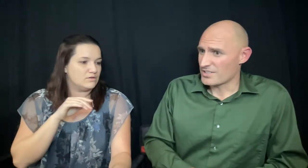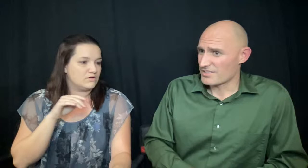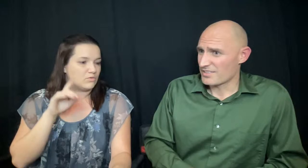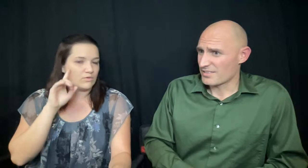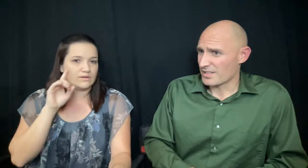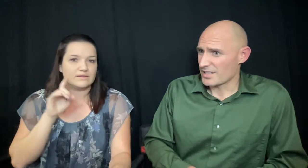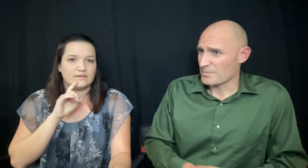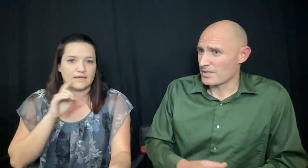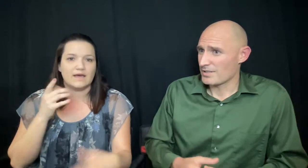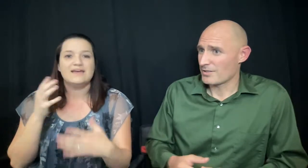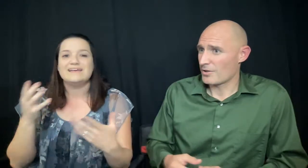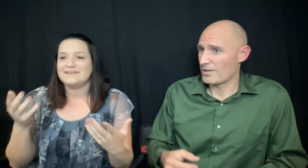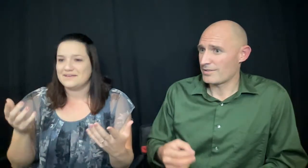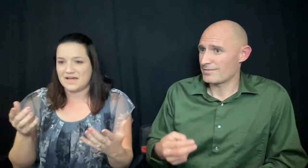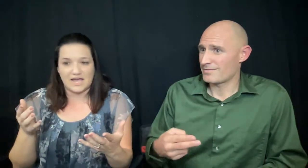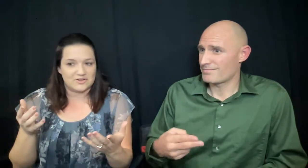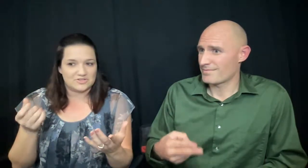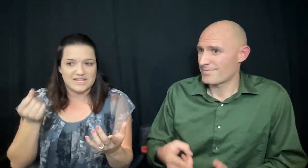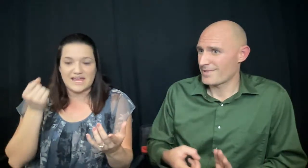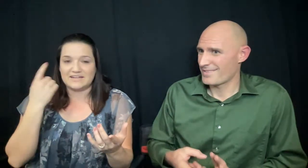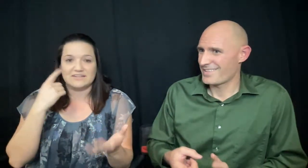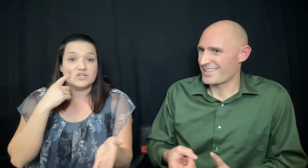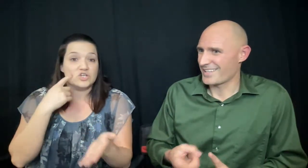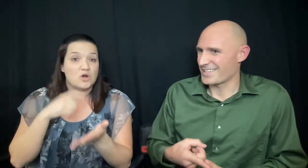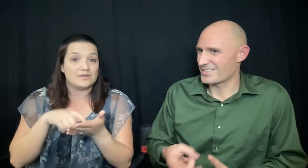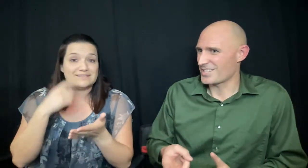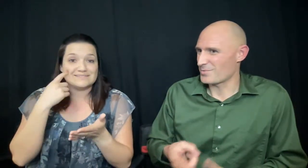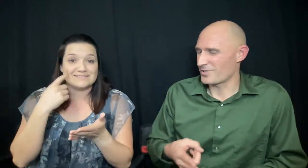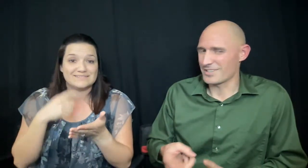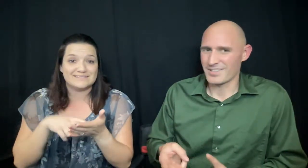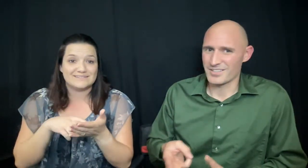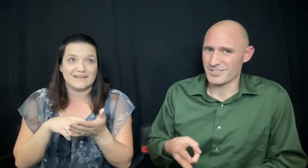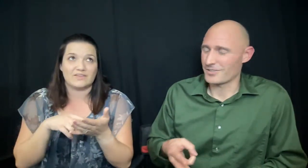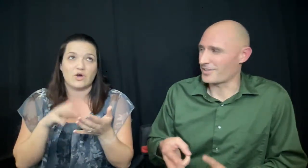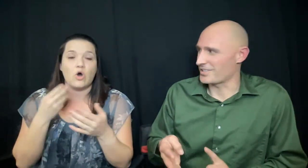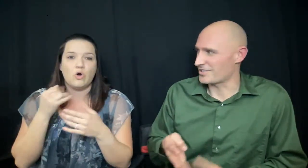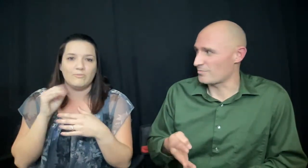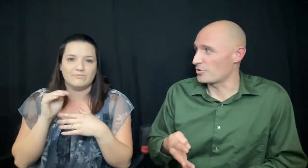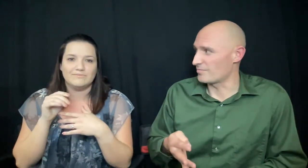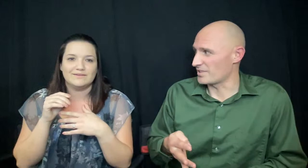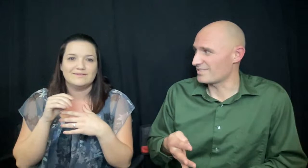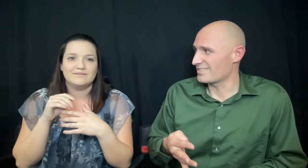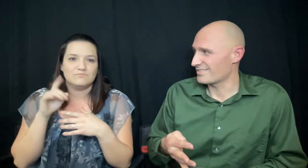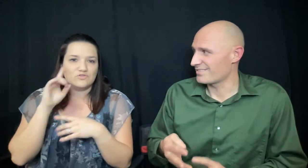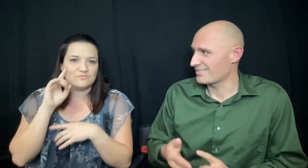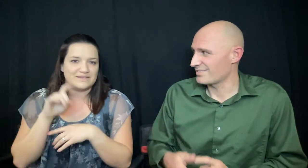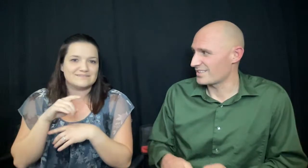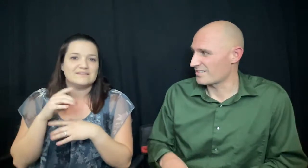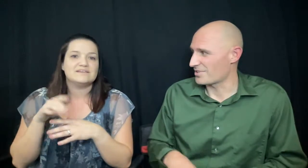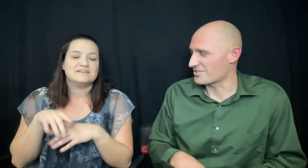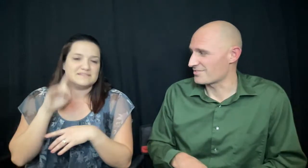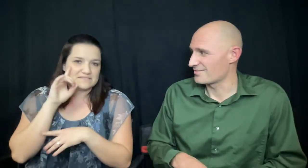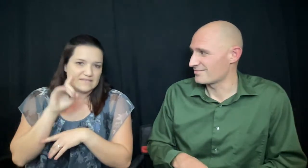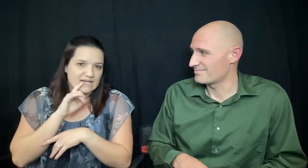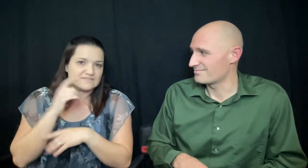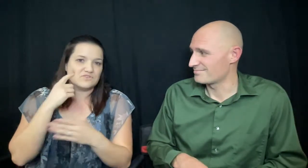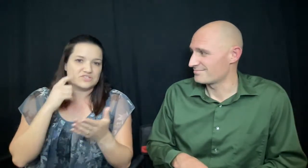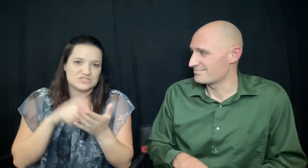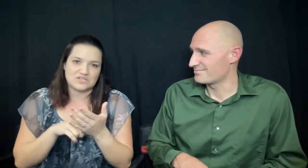orientation is the same. Yeah, I understand. Notice, orientation, location, movement, expression. Sex versus